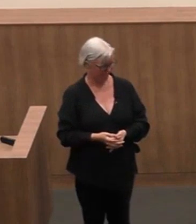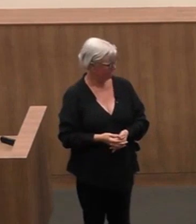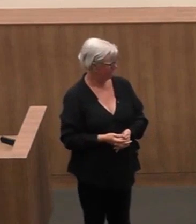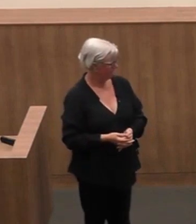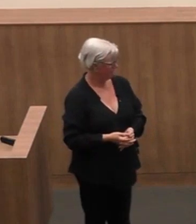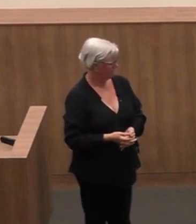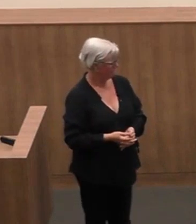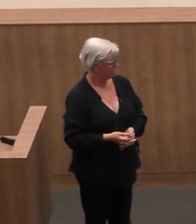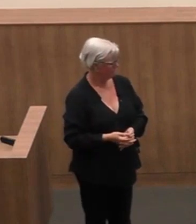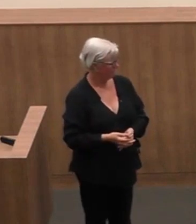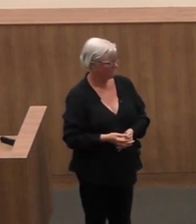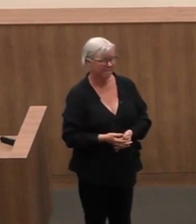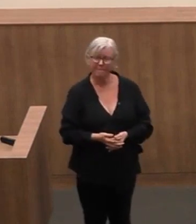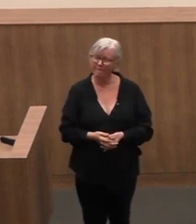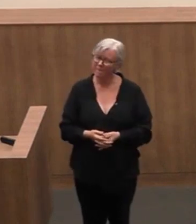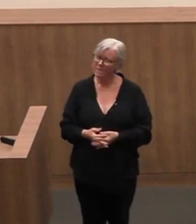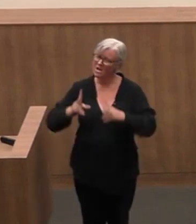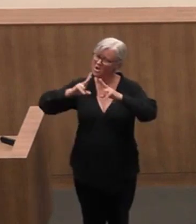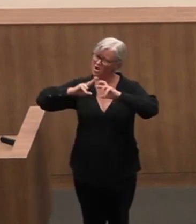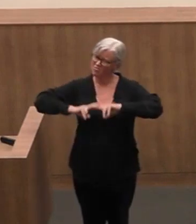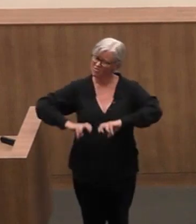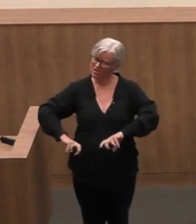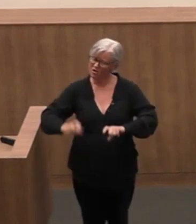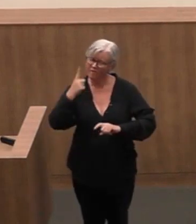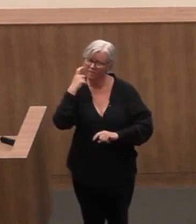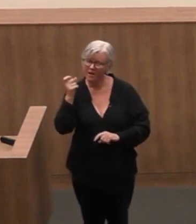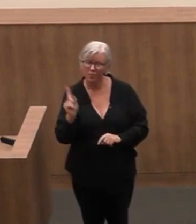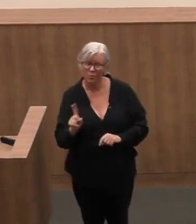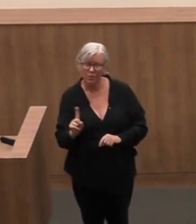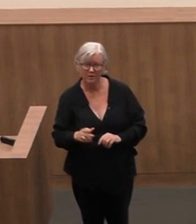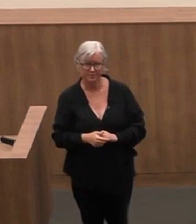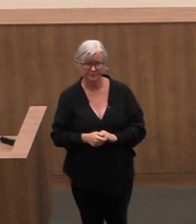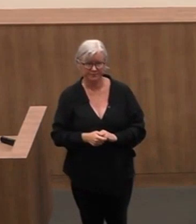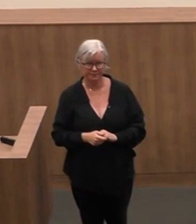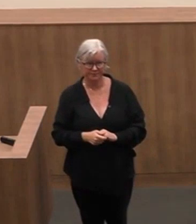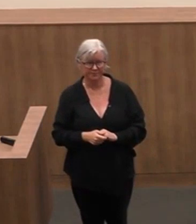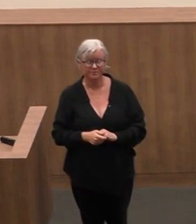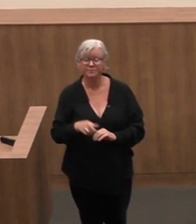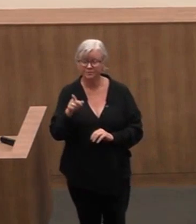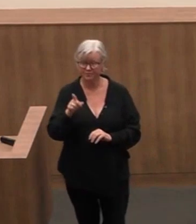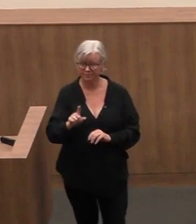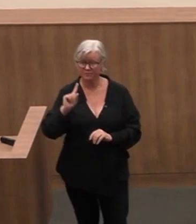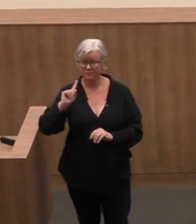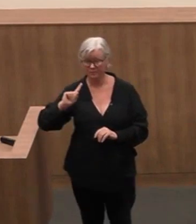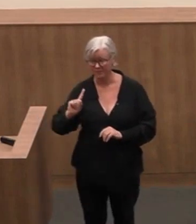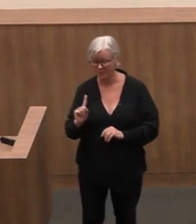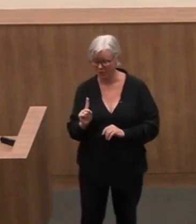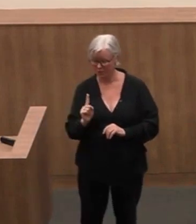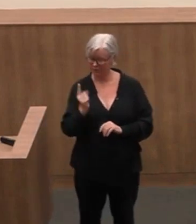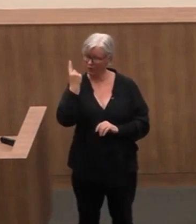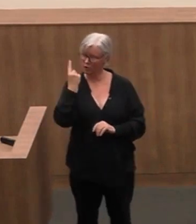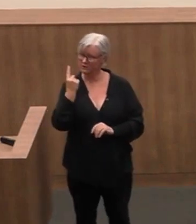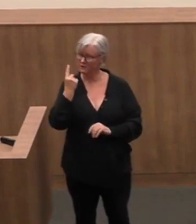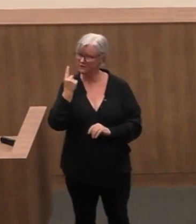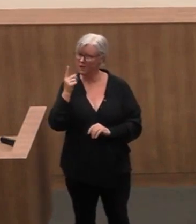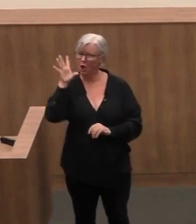of the things that the research has really shown is that you need to start from an assumption that you see a person as a decision